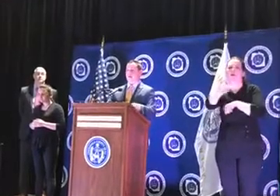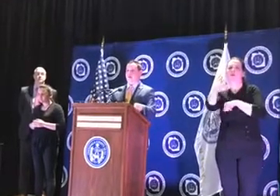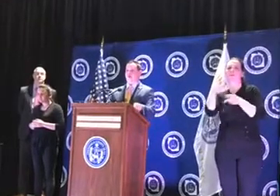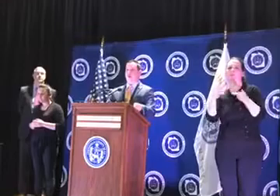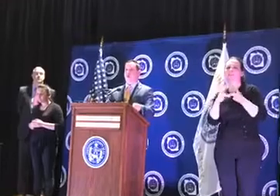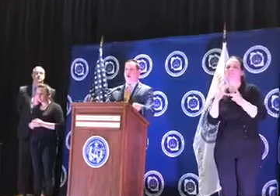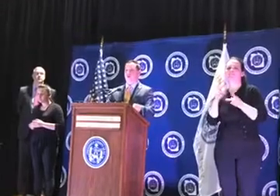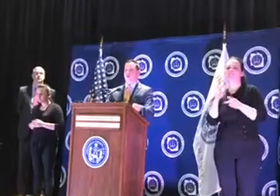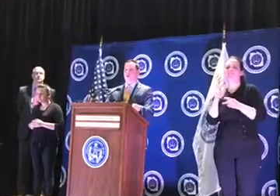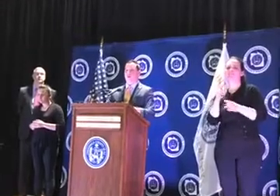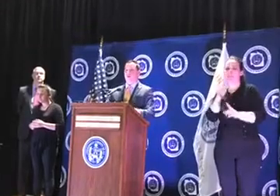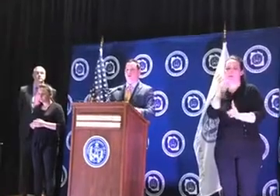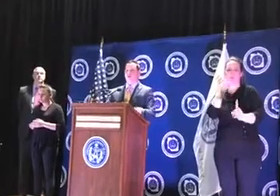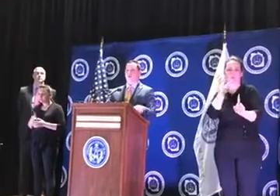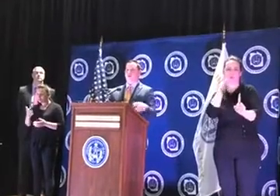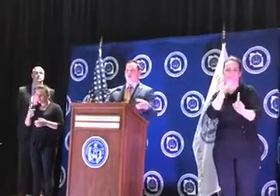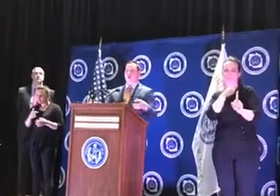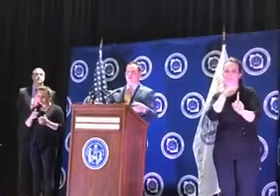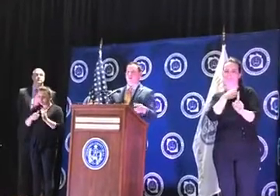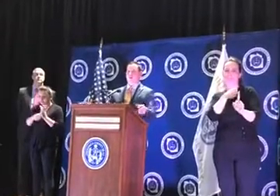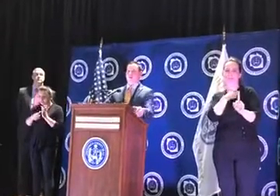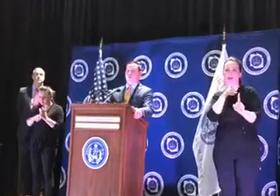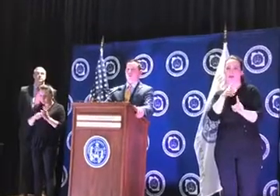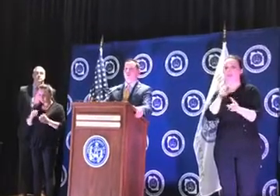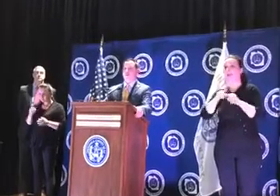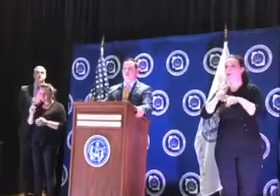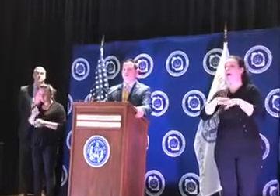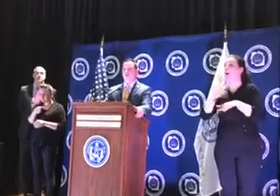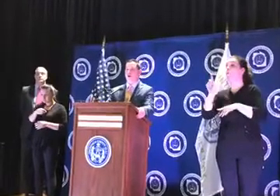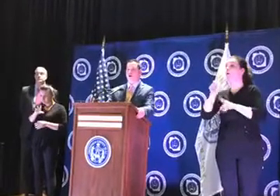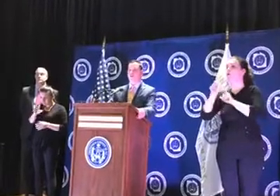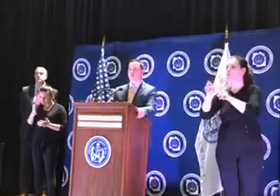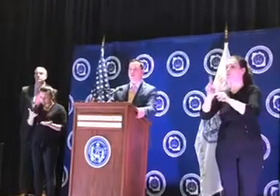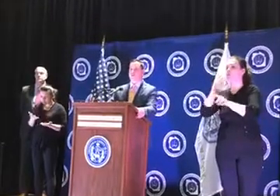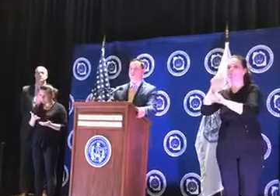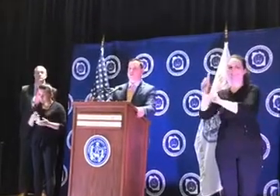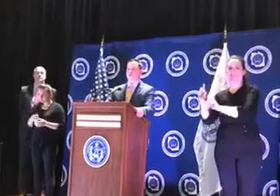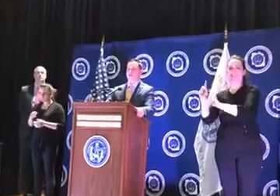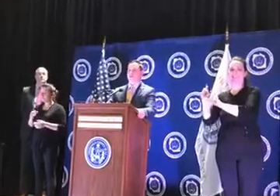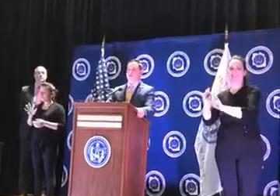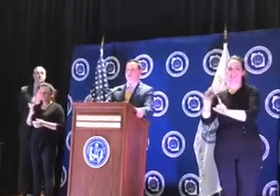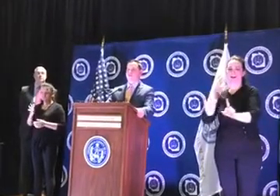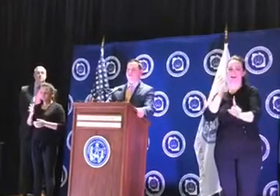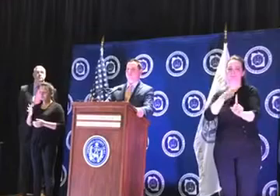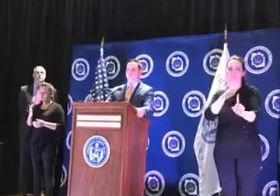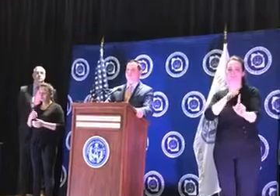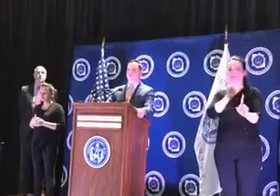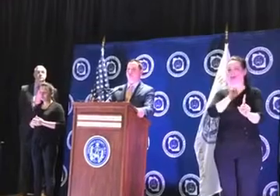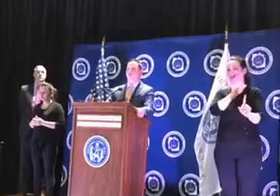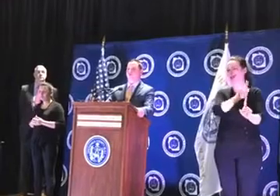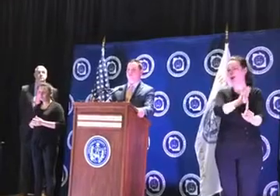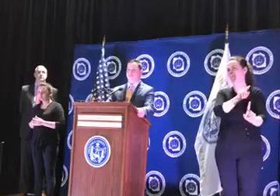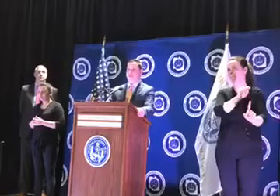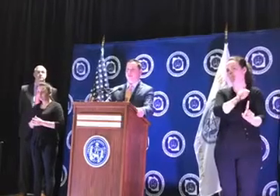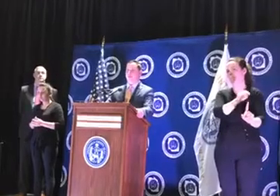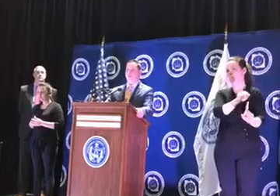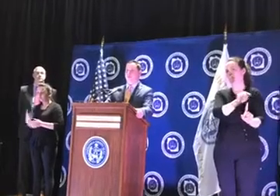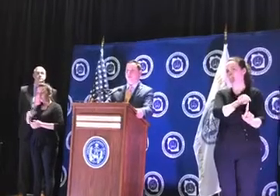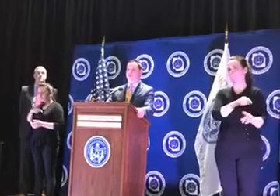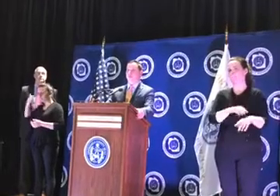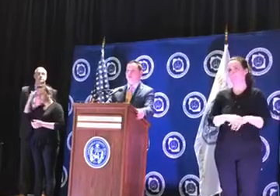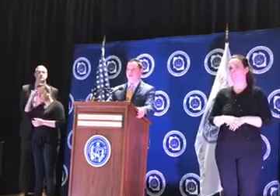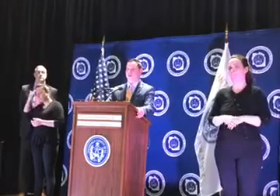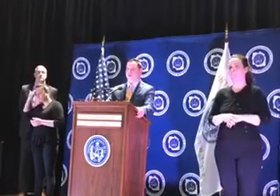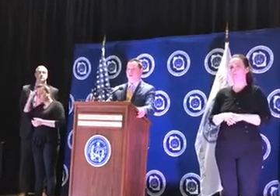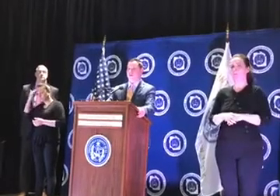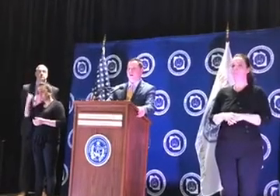everybody has their own partner. All these partners aren't just doing testing for our community. There's thousands of tests being done